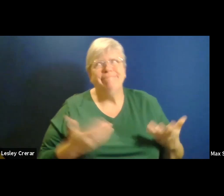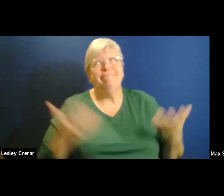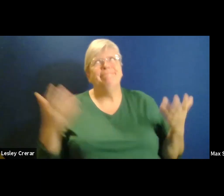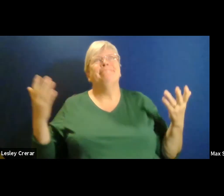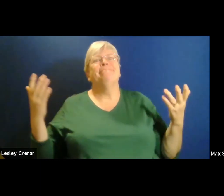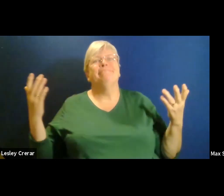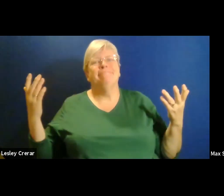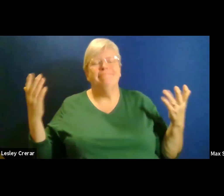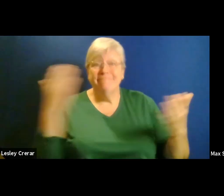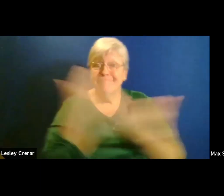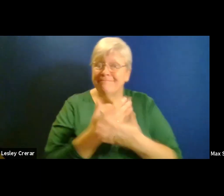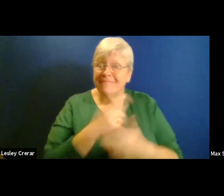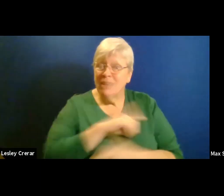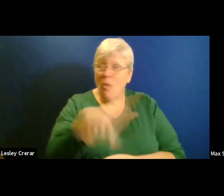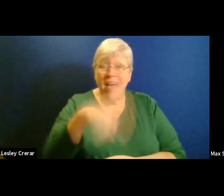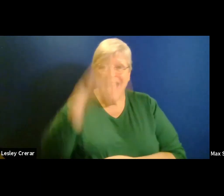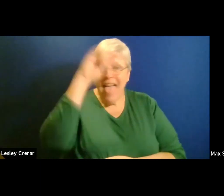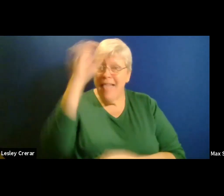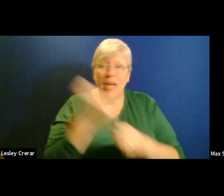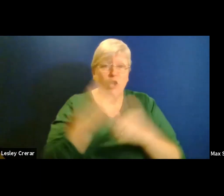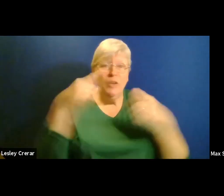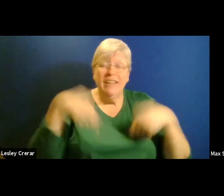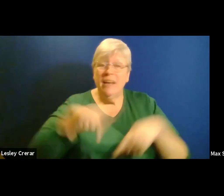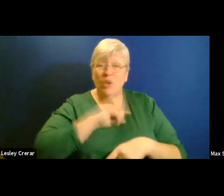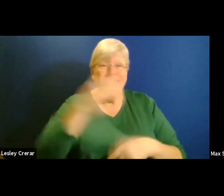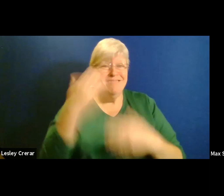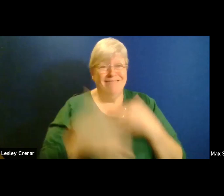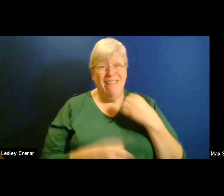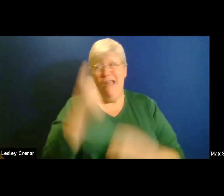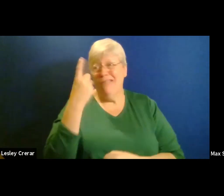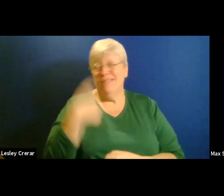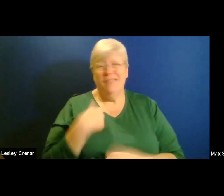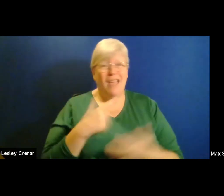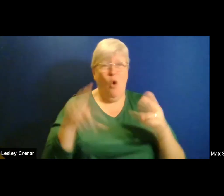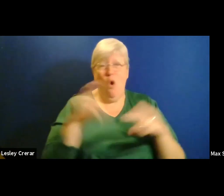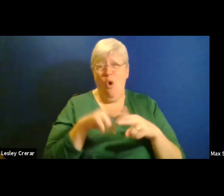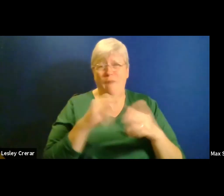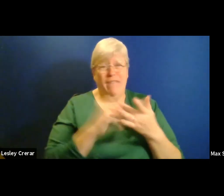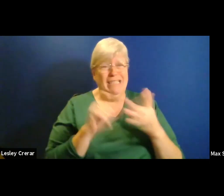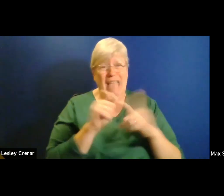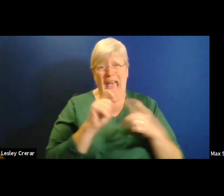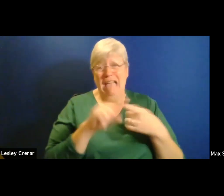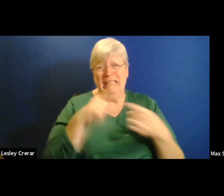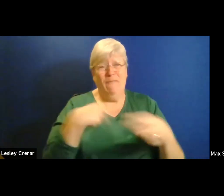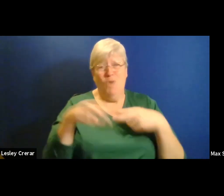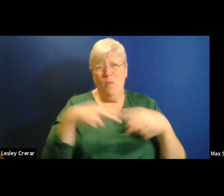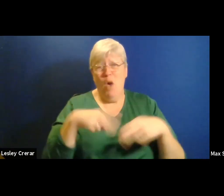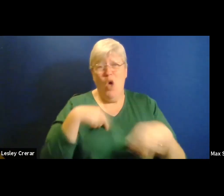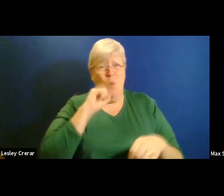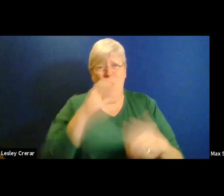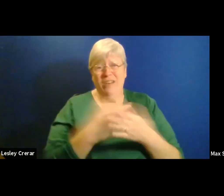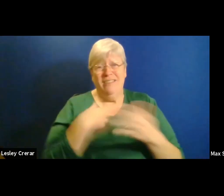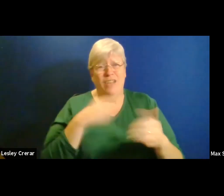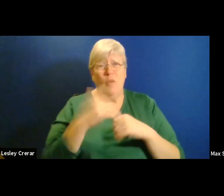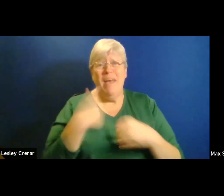And really, what the hell am I doing here? Because I am never going to understand what offside is, no matter how many times you explain it to me. And I adore